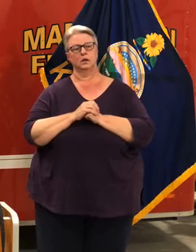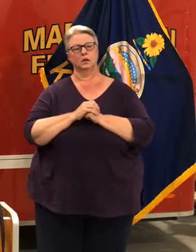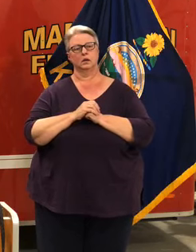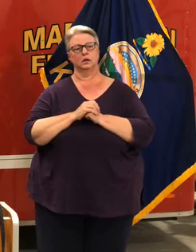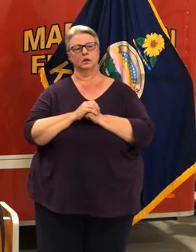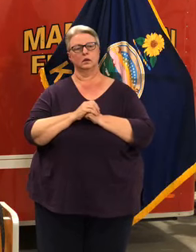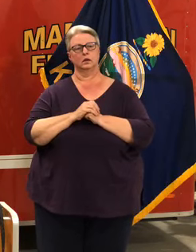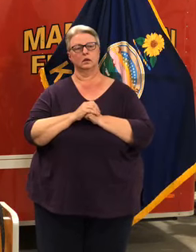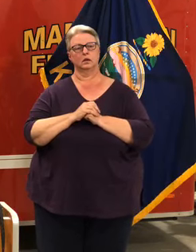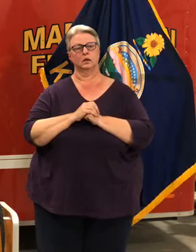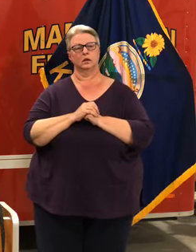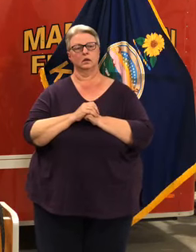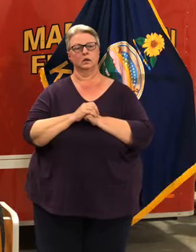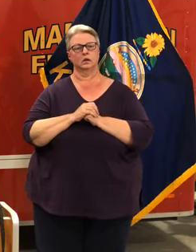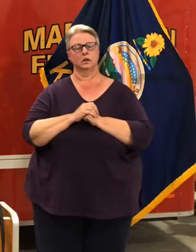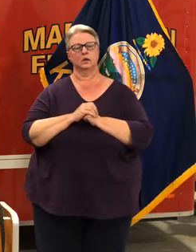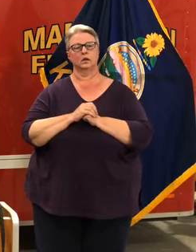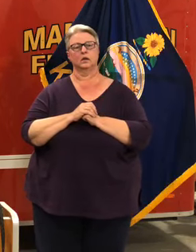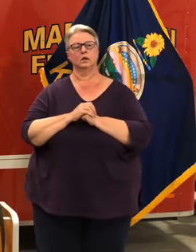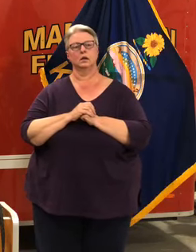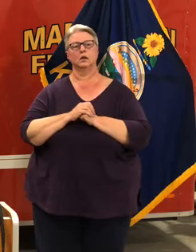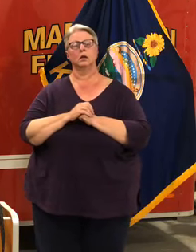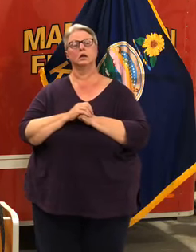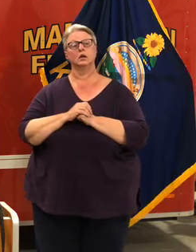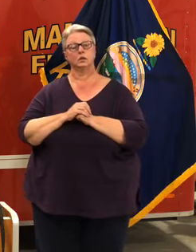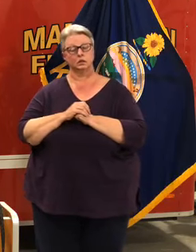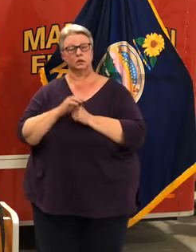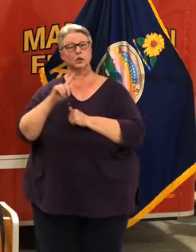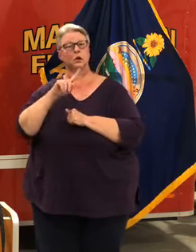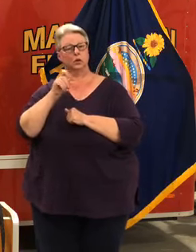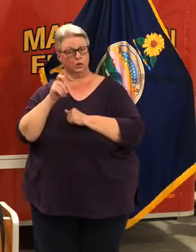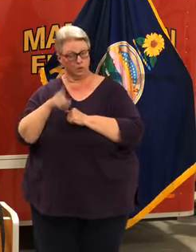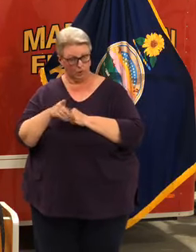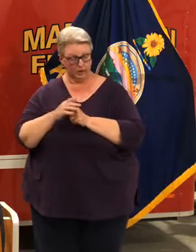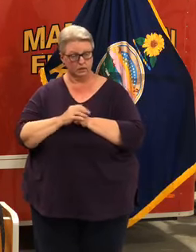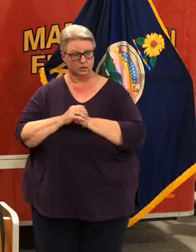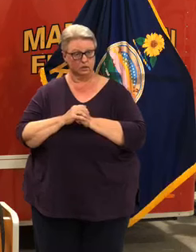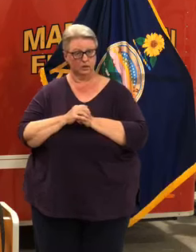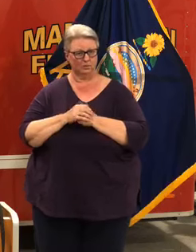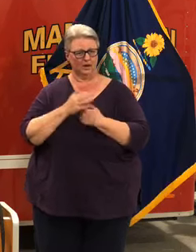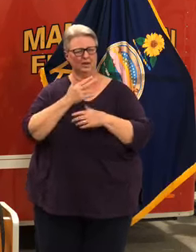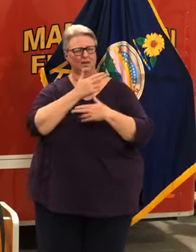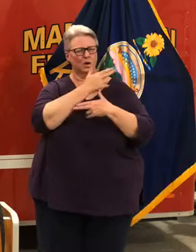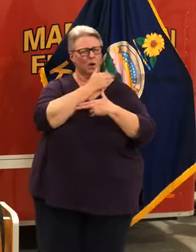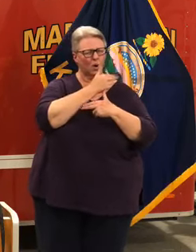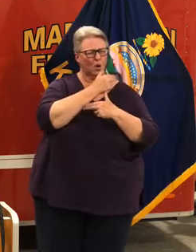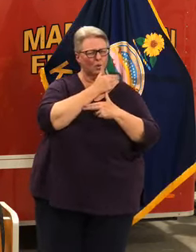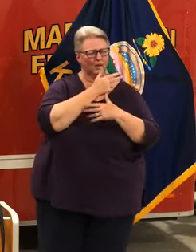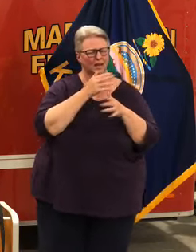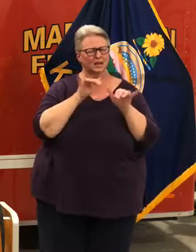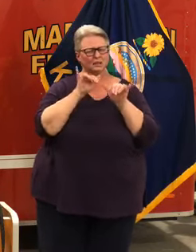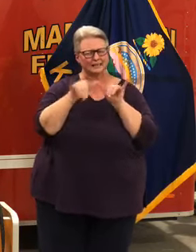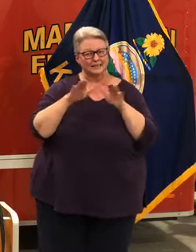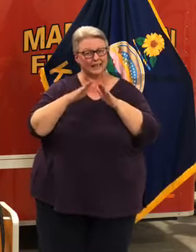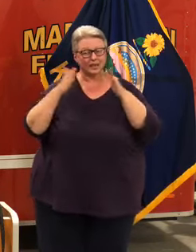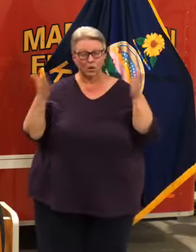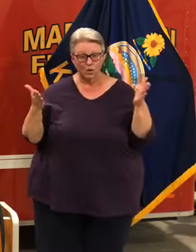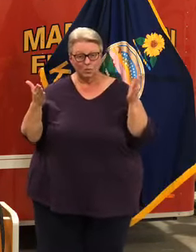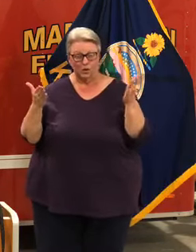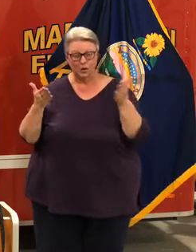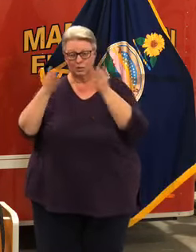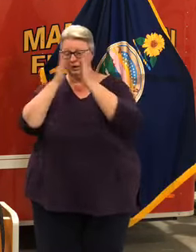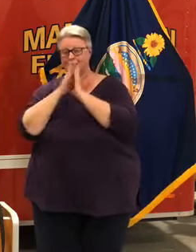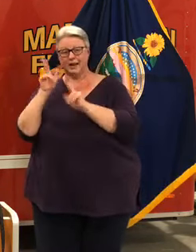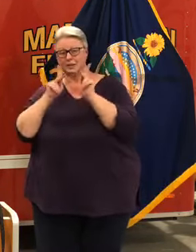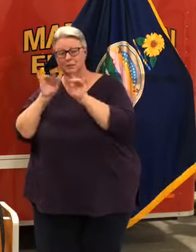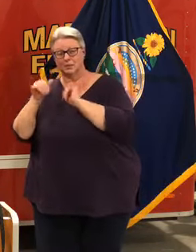you're asking everyone to stay home. Sure. So the question was, why are we leaving hotels open at this time when we're asking everyone to stay home?